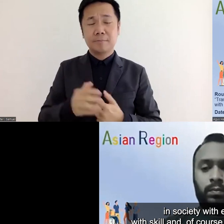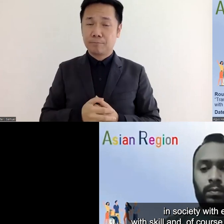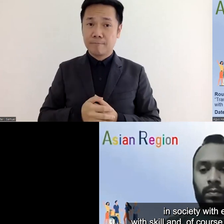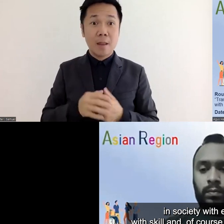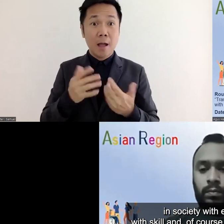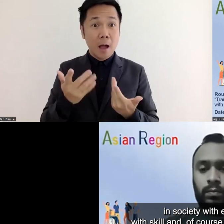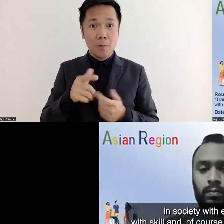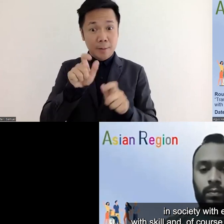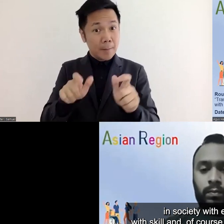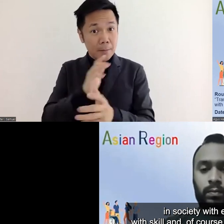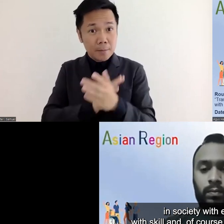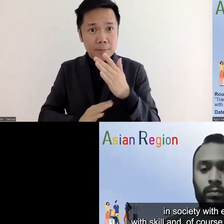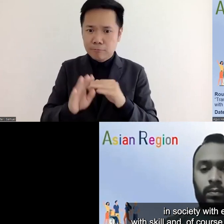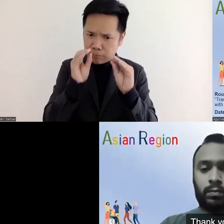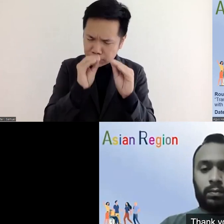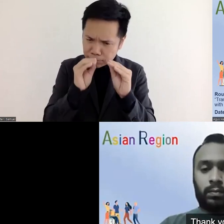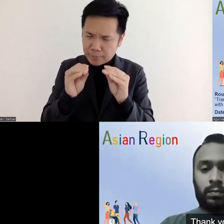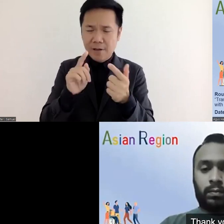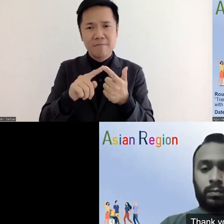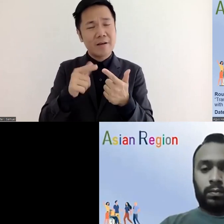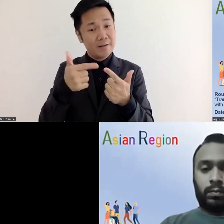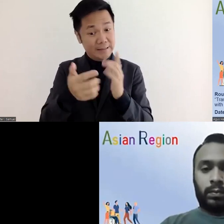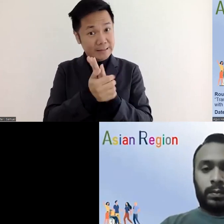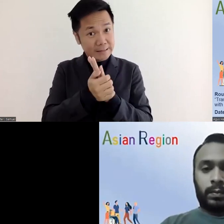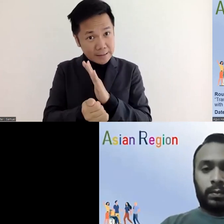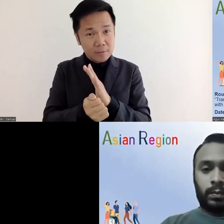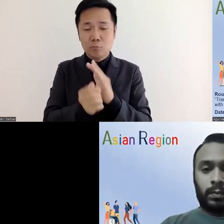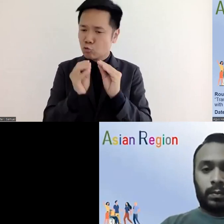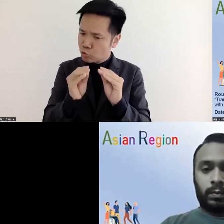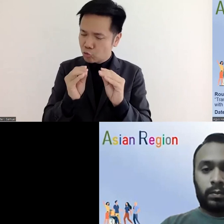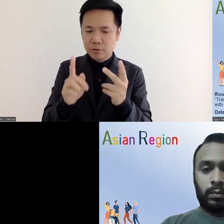education, with skill, and of course with employment. Thank you.